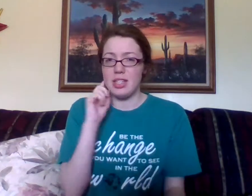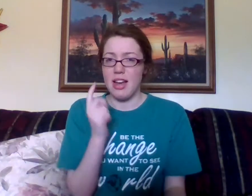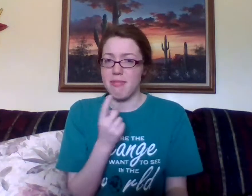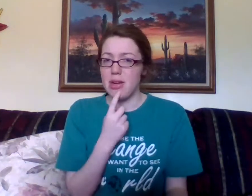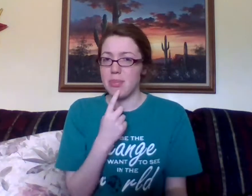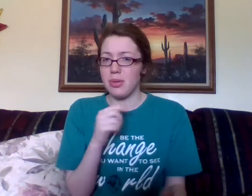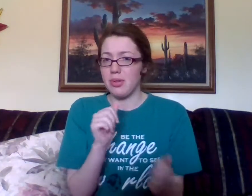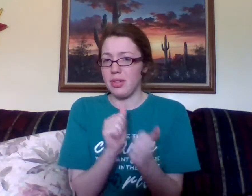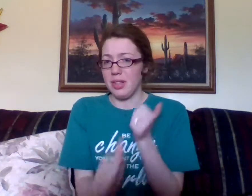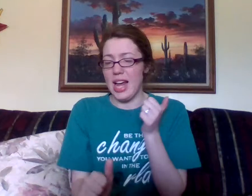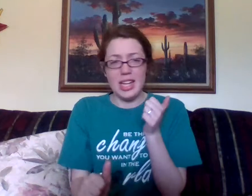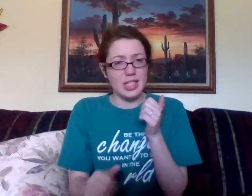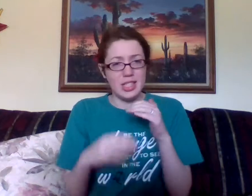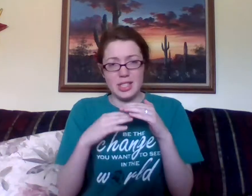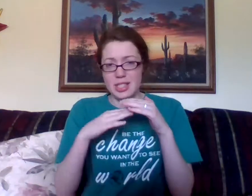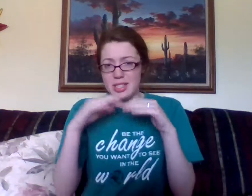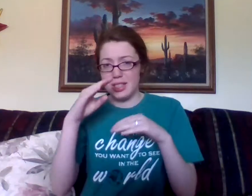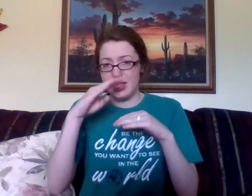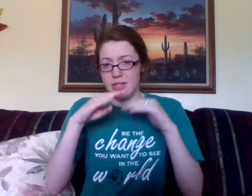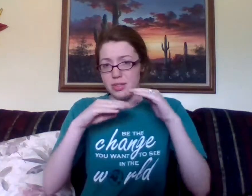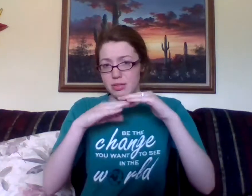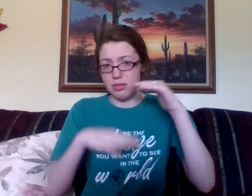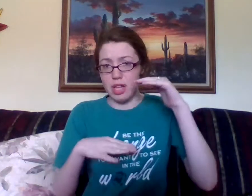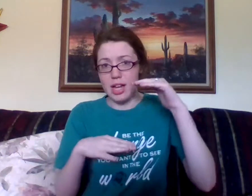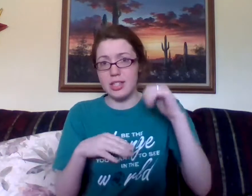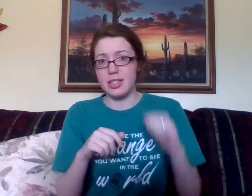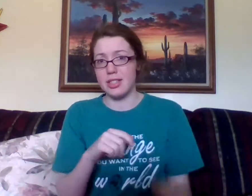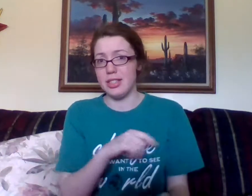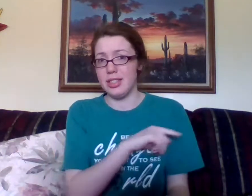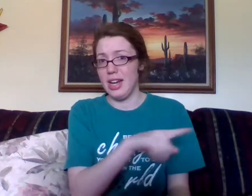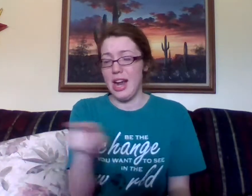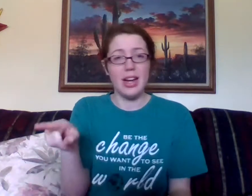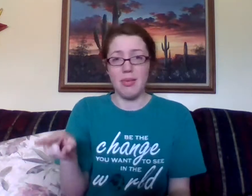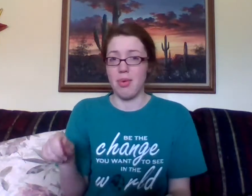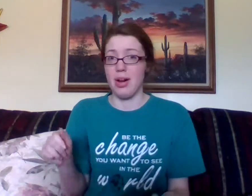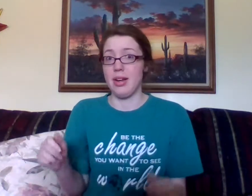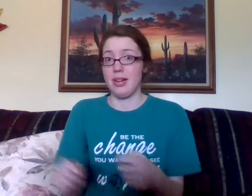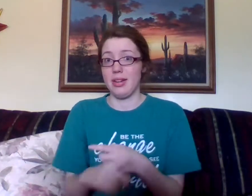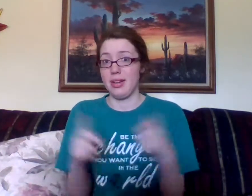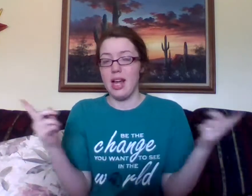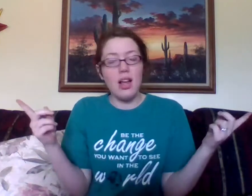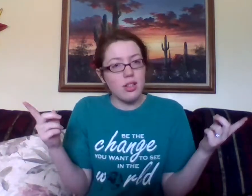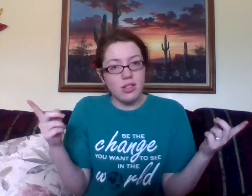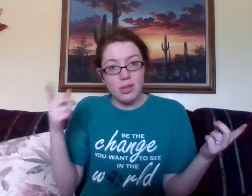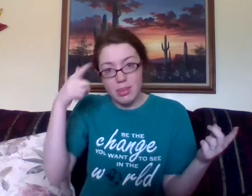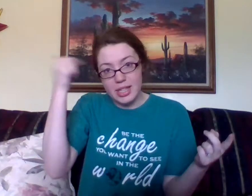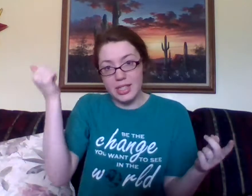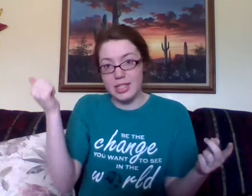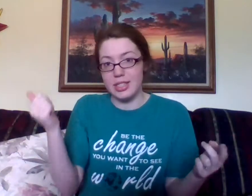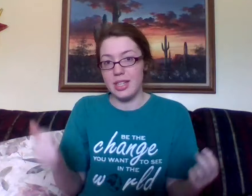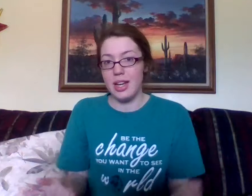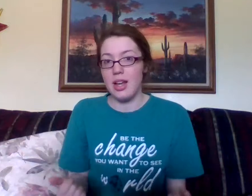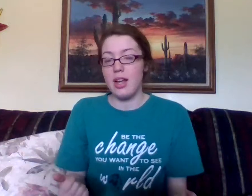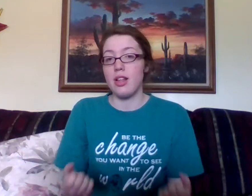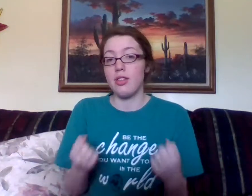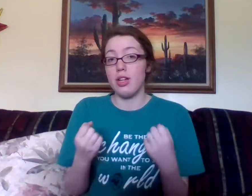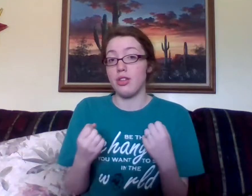deaf people less than anyone else because